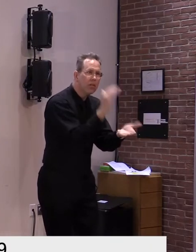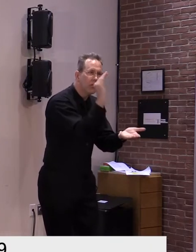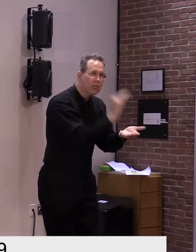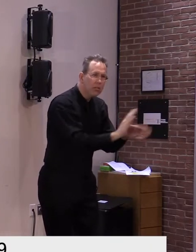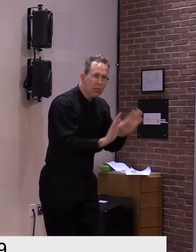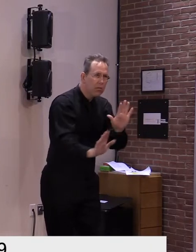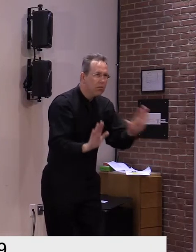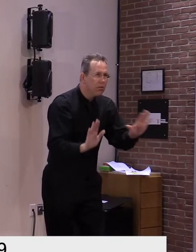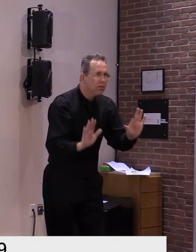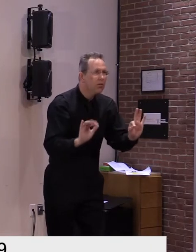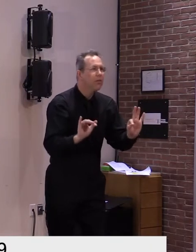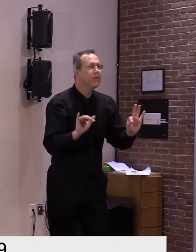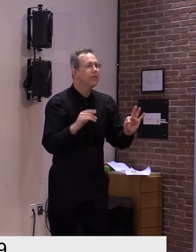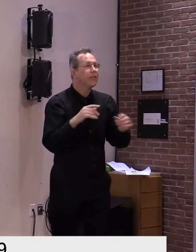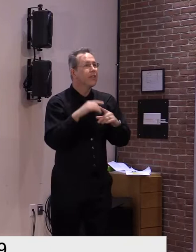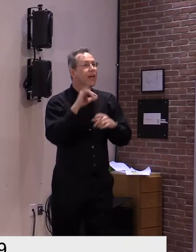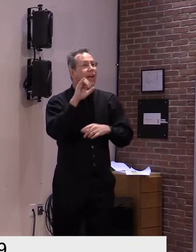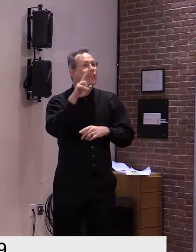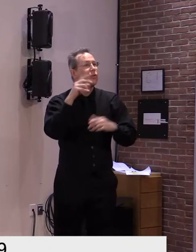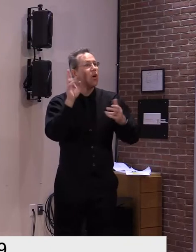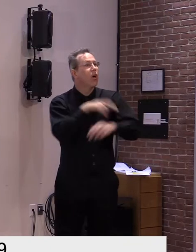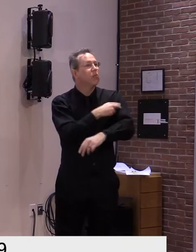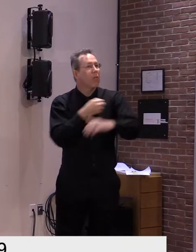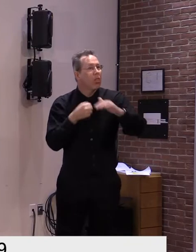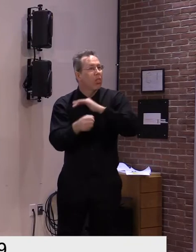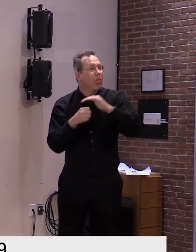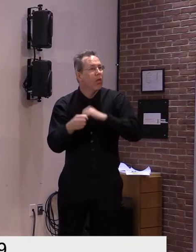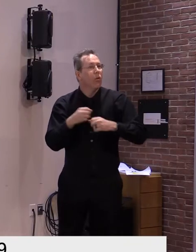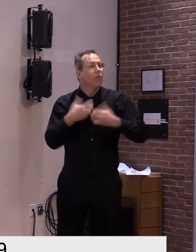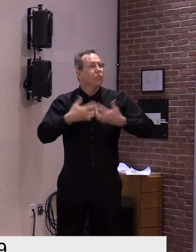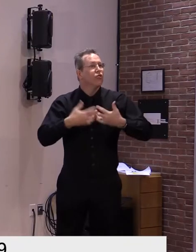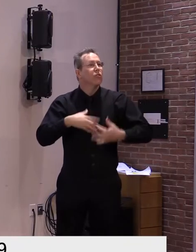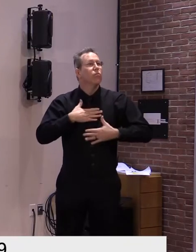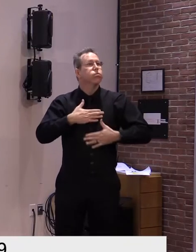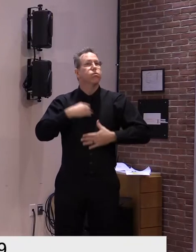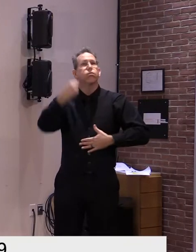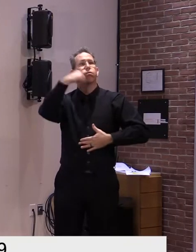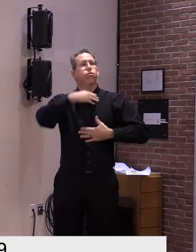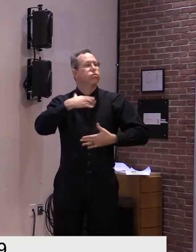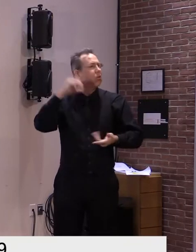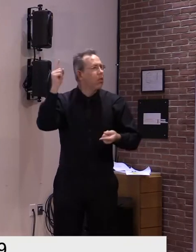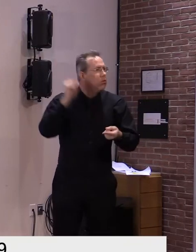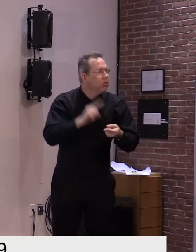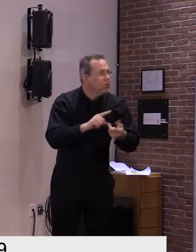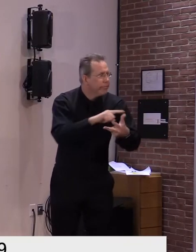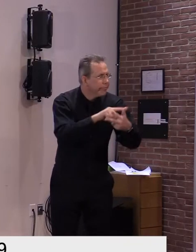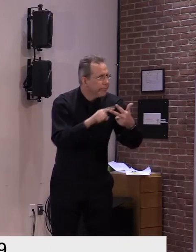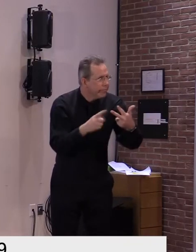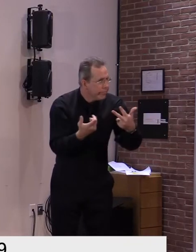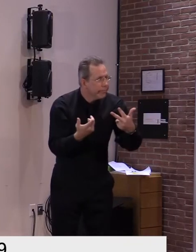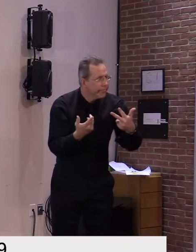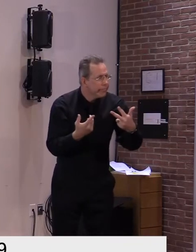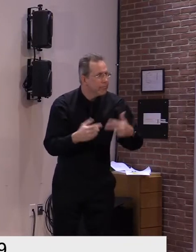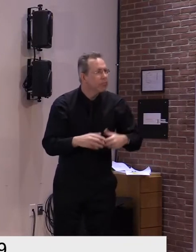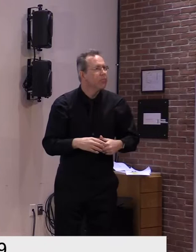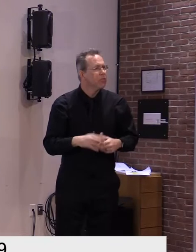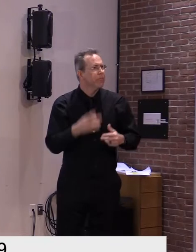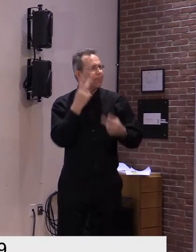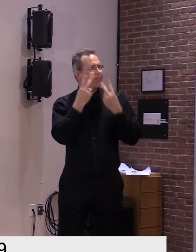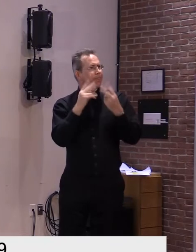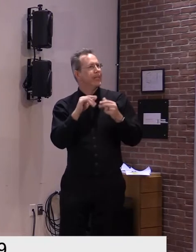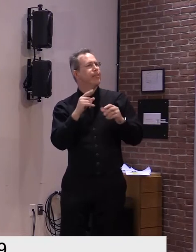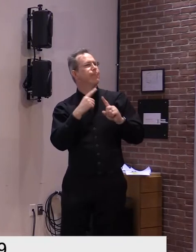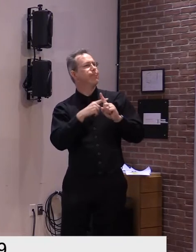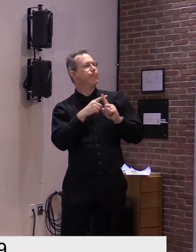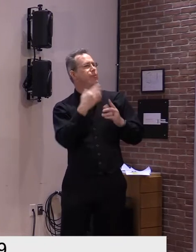and ventilator usage as well. With these indicators still trending favorably, our most important metric, the number